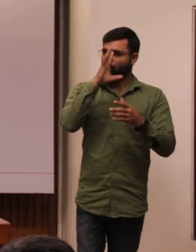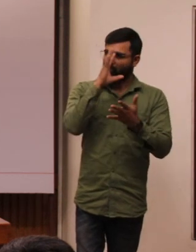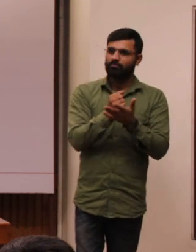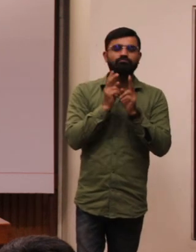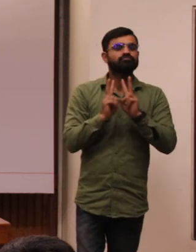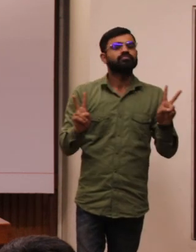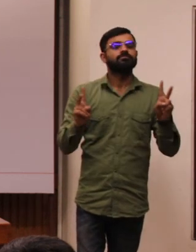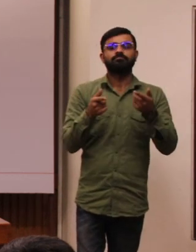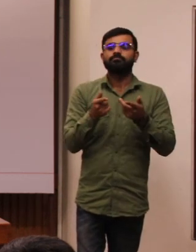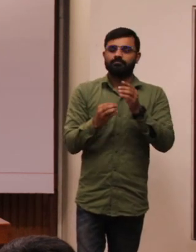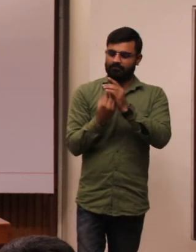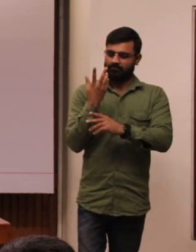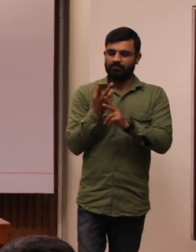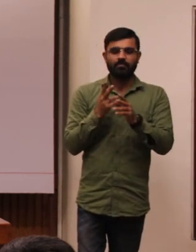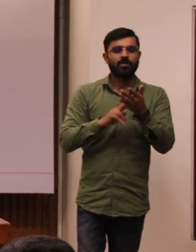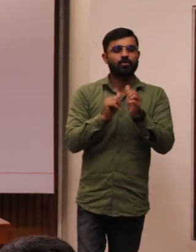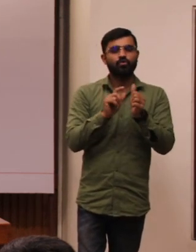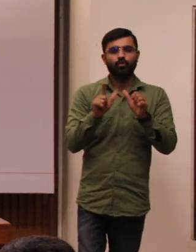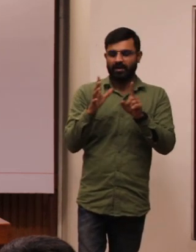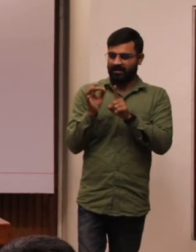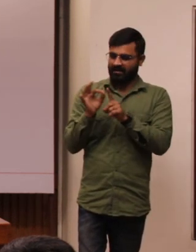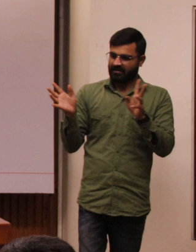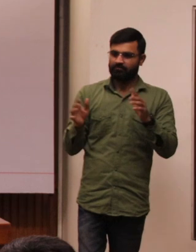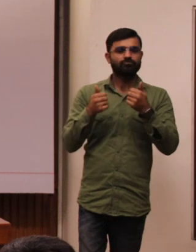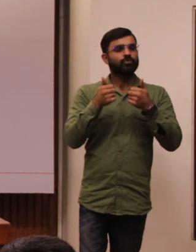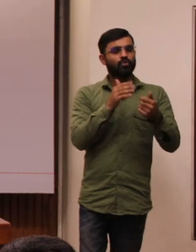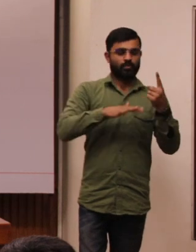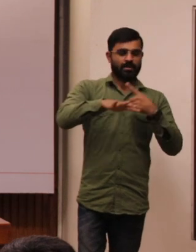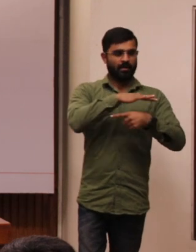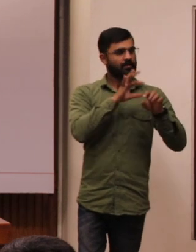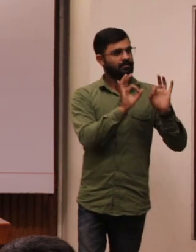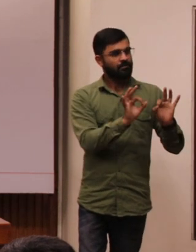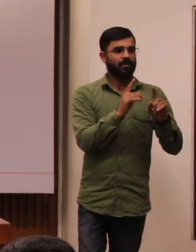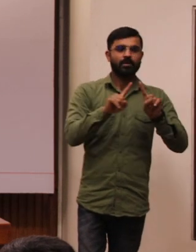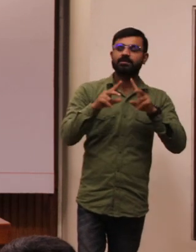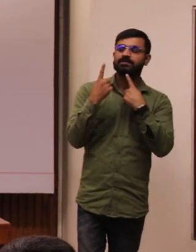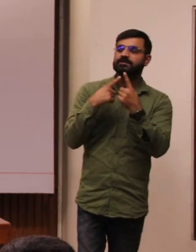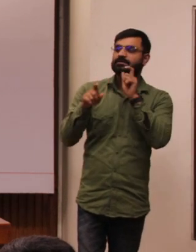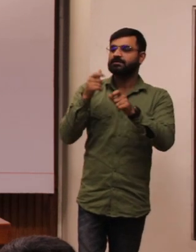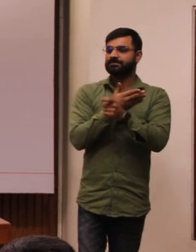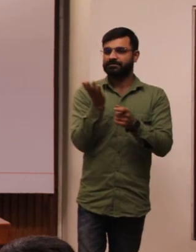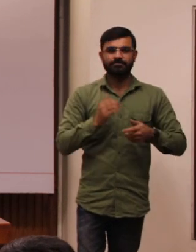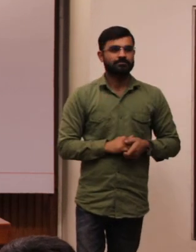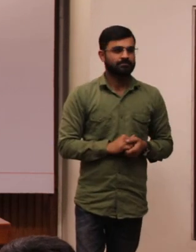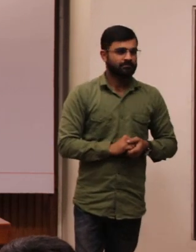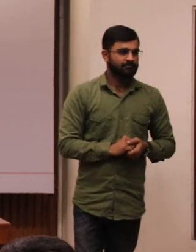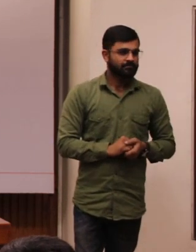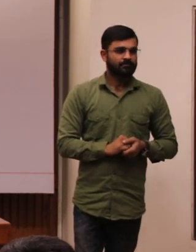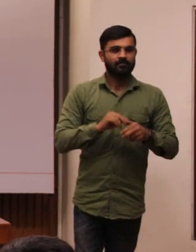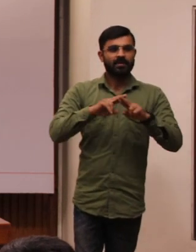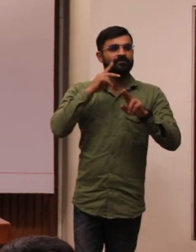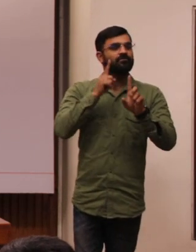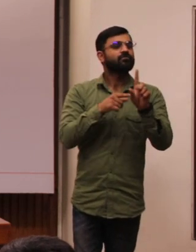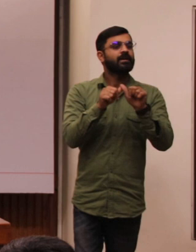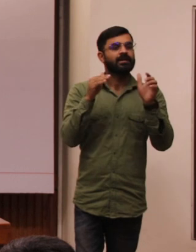that plantations are very noble thing to do and it is very good for environment. But whenever I talk to people like Dr. Faiyaz,